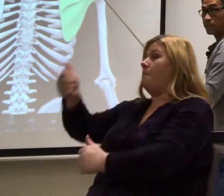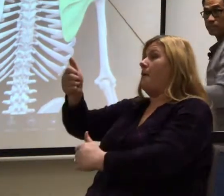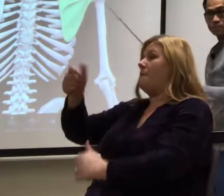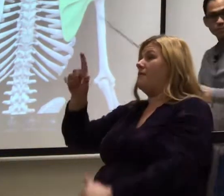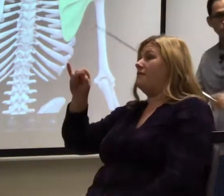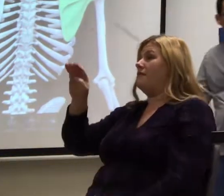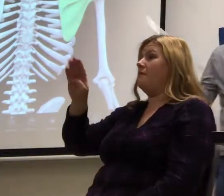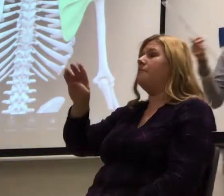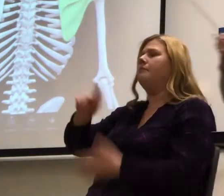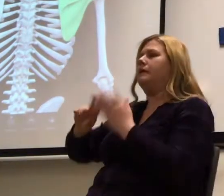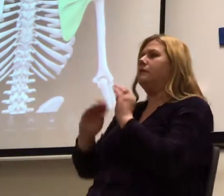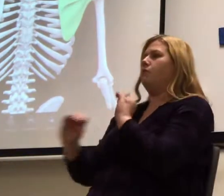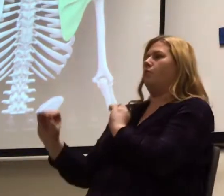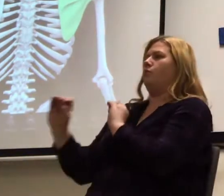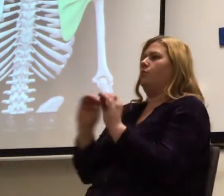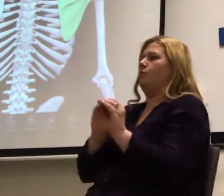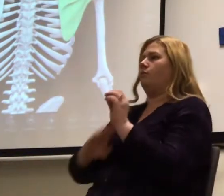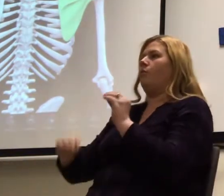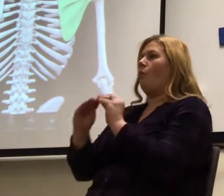movement.